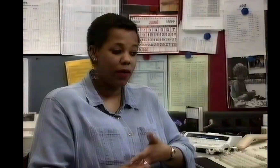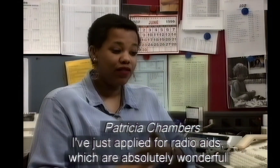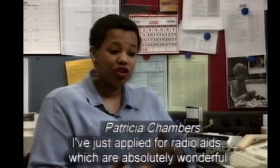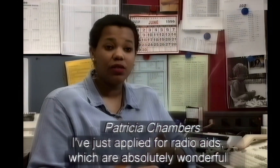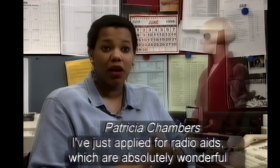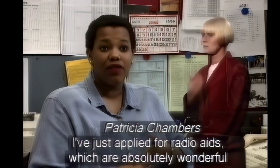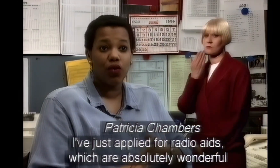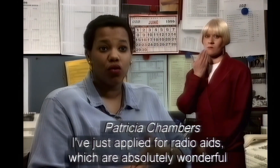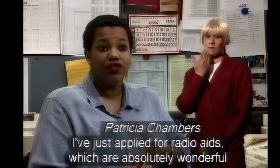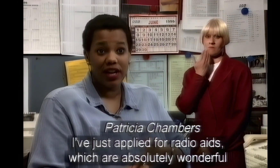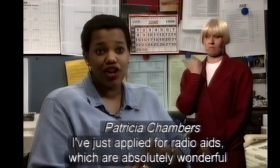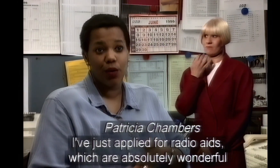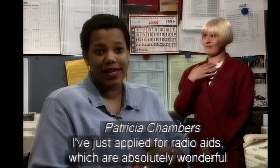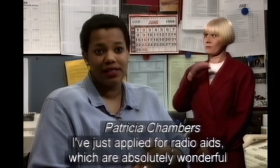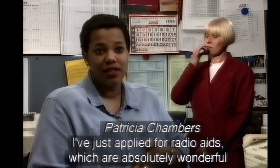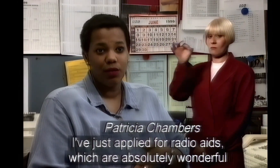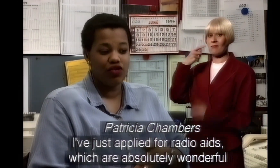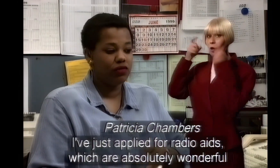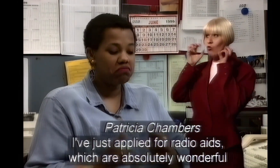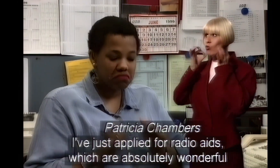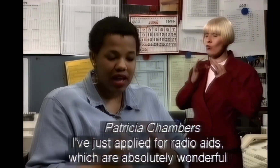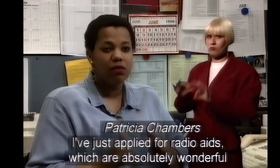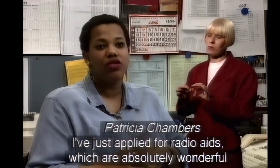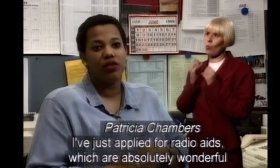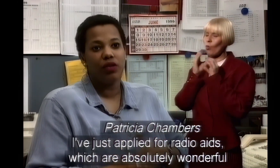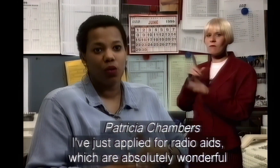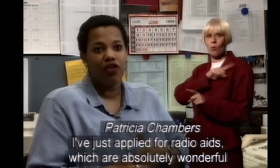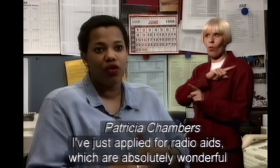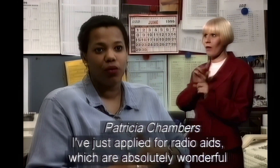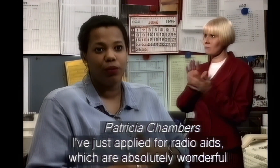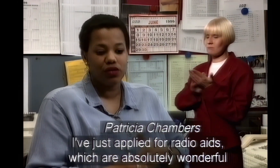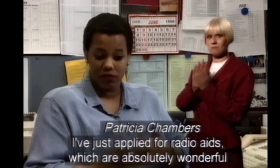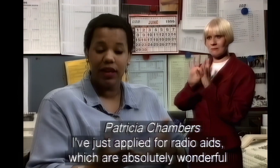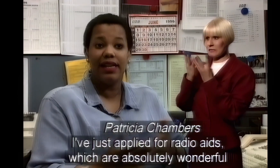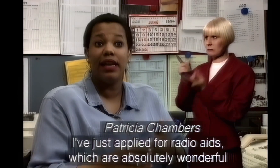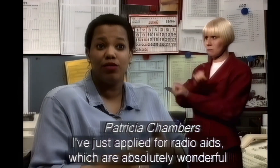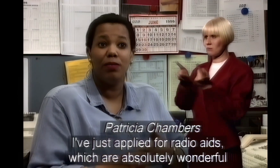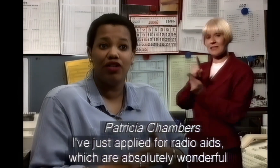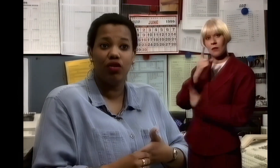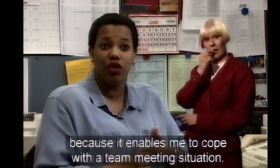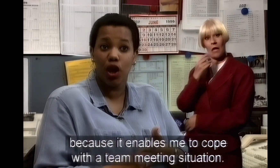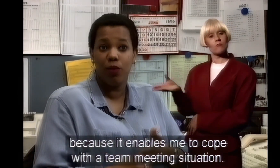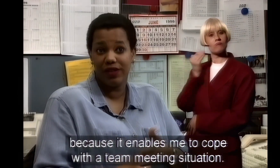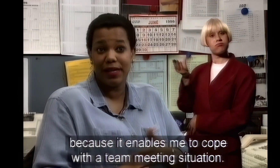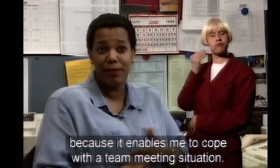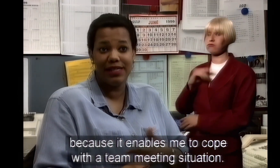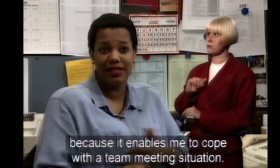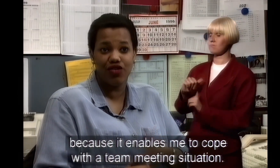I've just applied for radio aids, which is absolutely wonderful because it enables me to cope with the team meeting